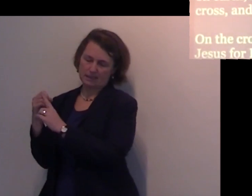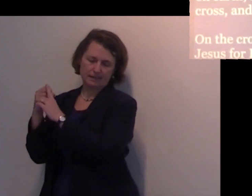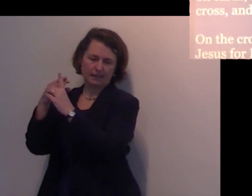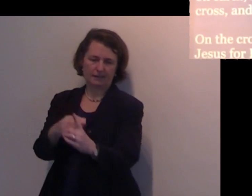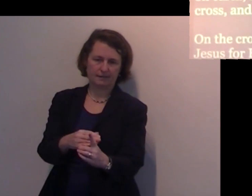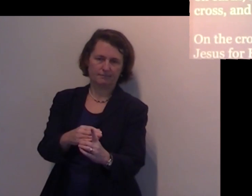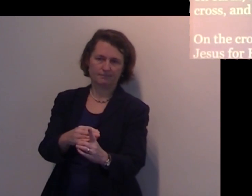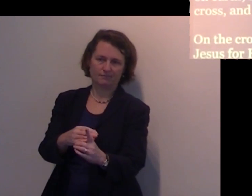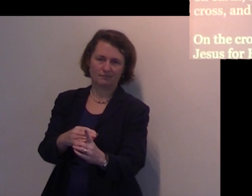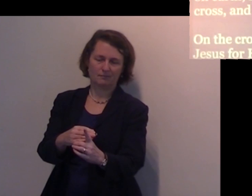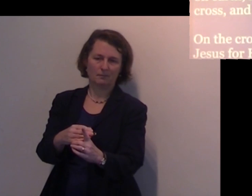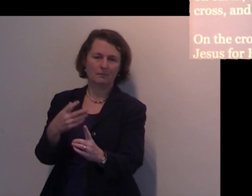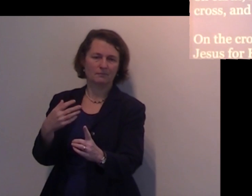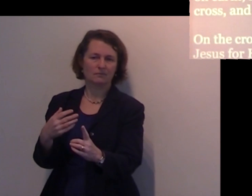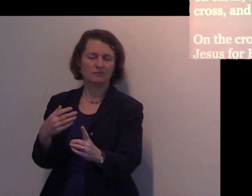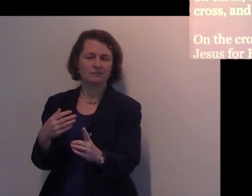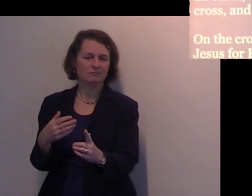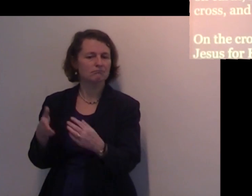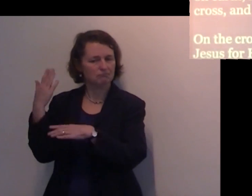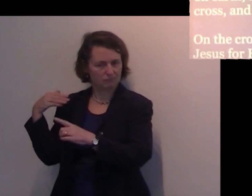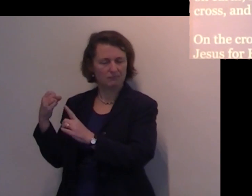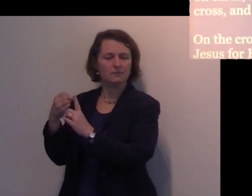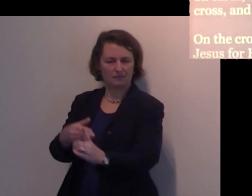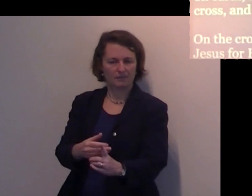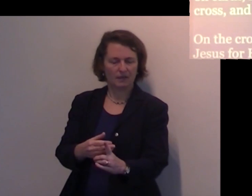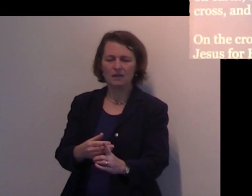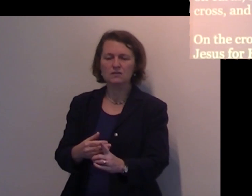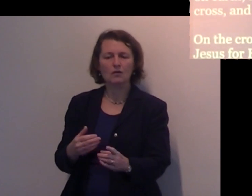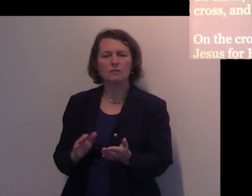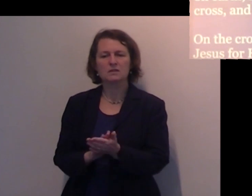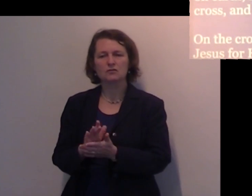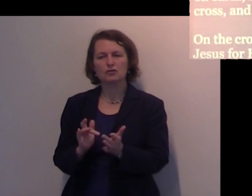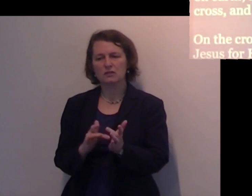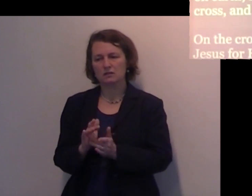Jesus was born on earth. He grew up.